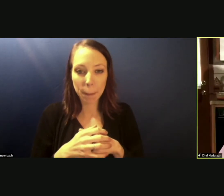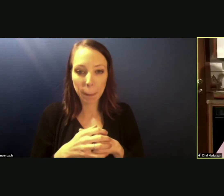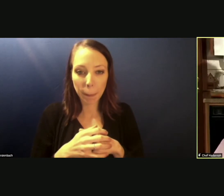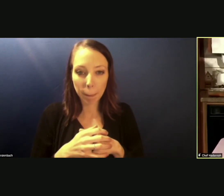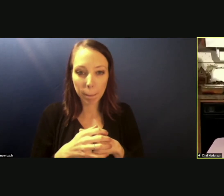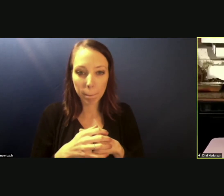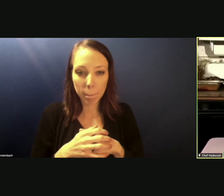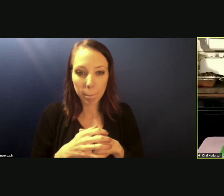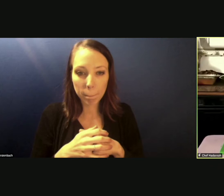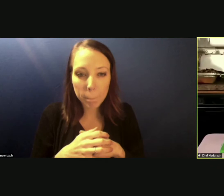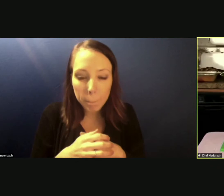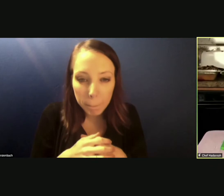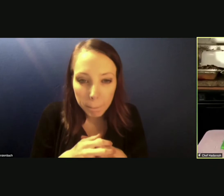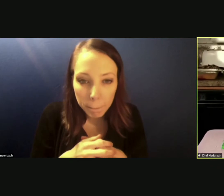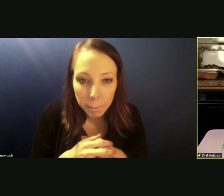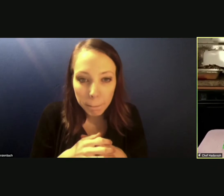super concerned.